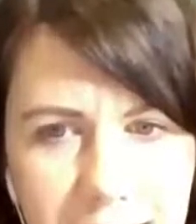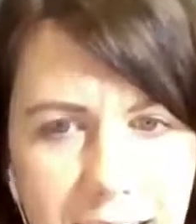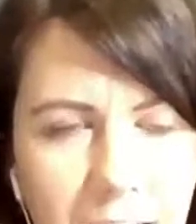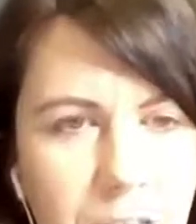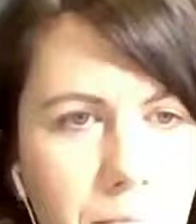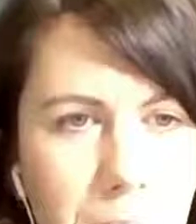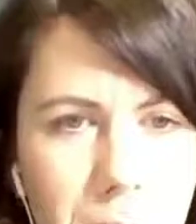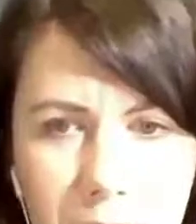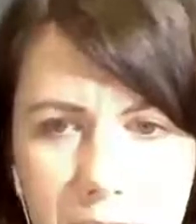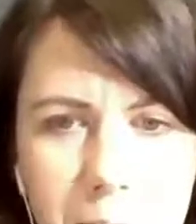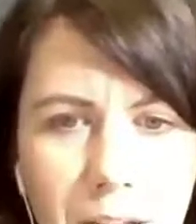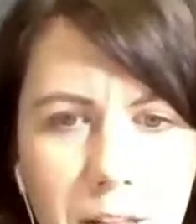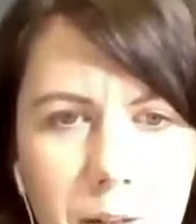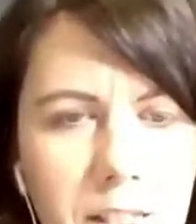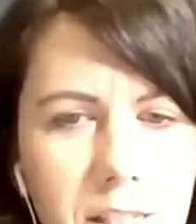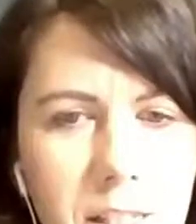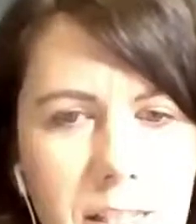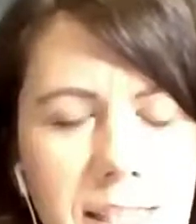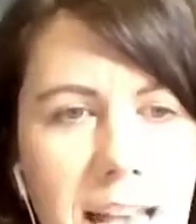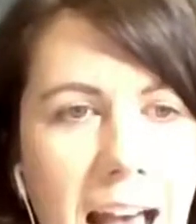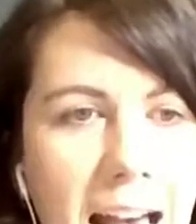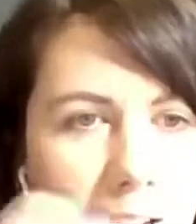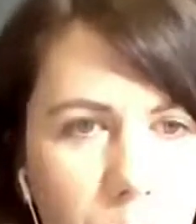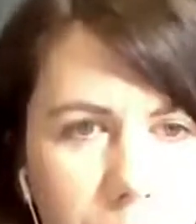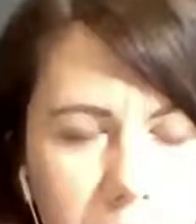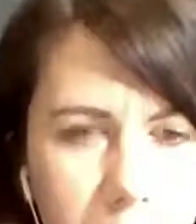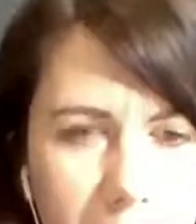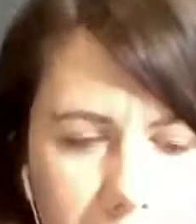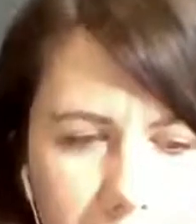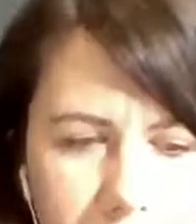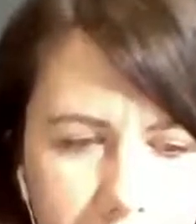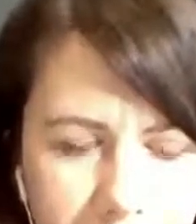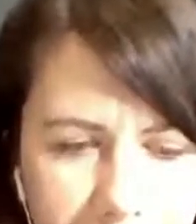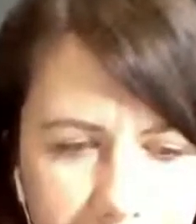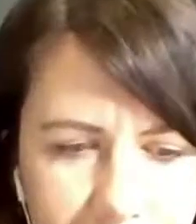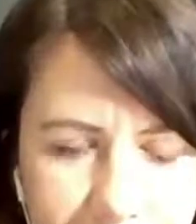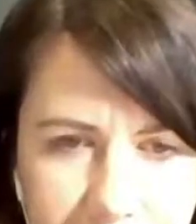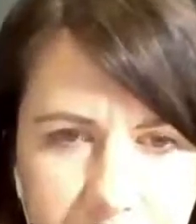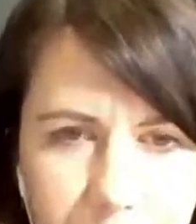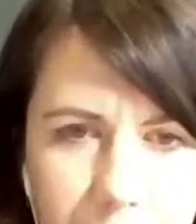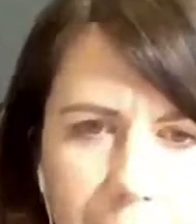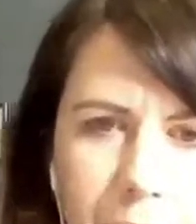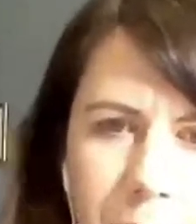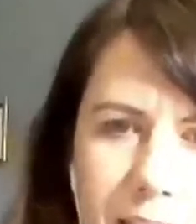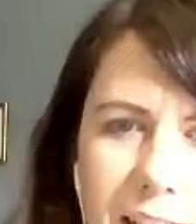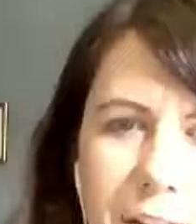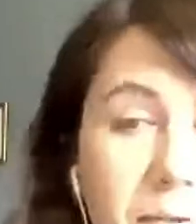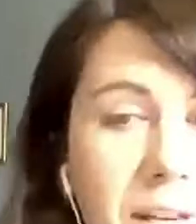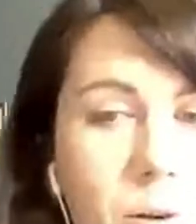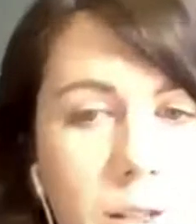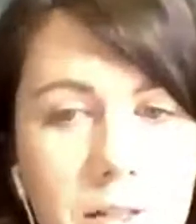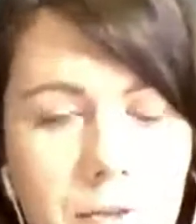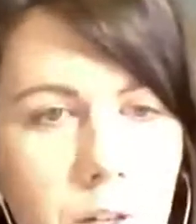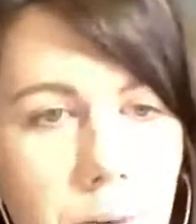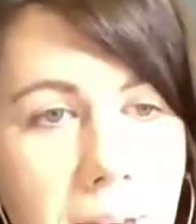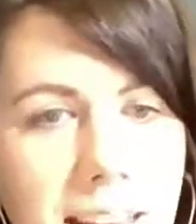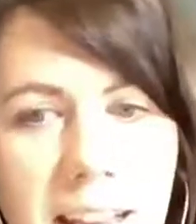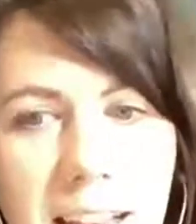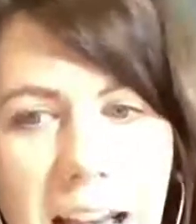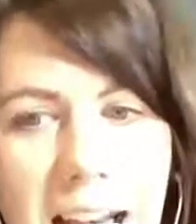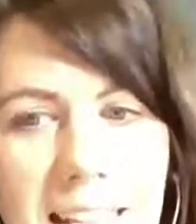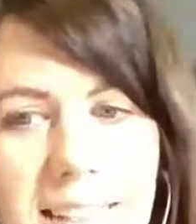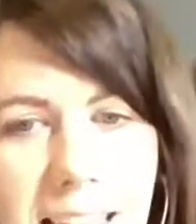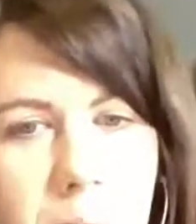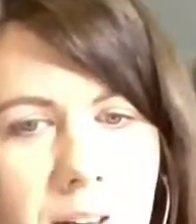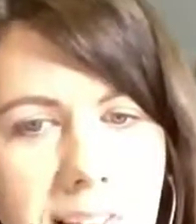electing Senedd members, despite those concerns? And also, specifically to you, First Minister, there have been calls for you to